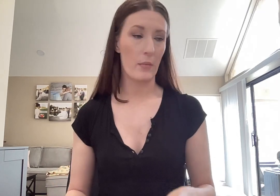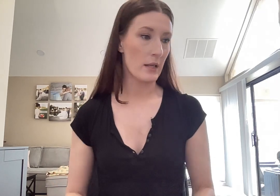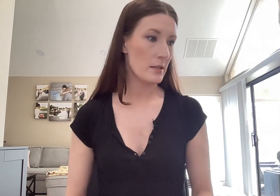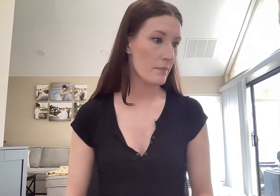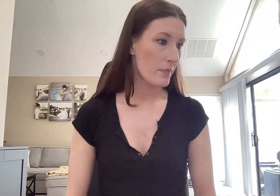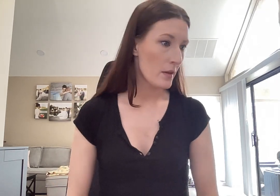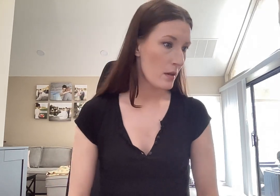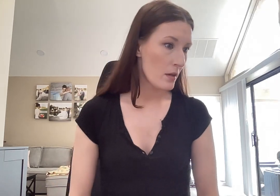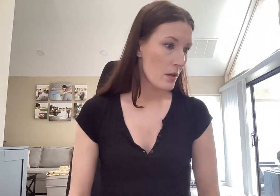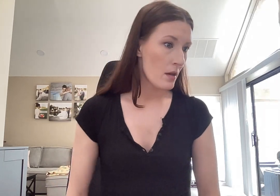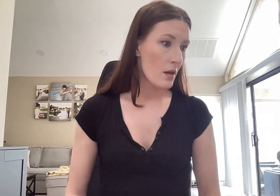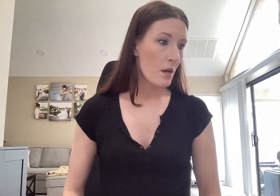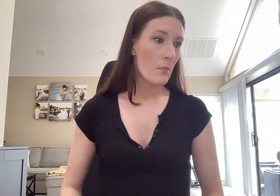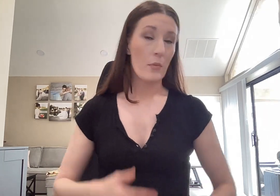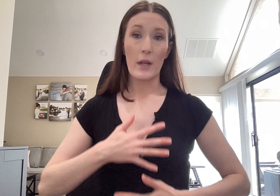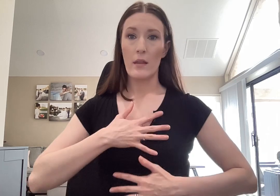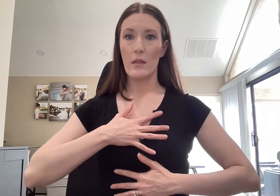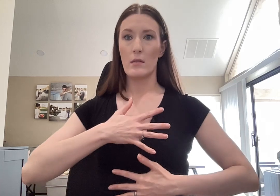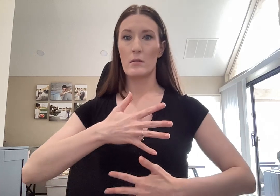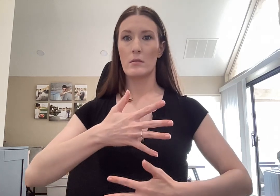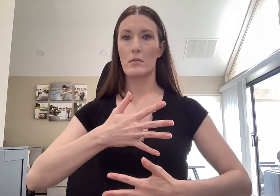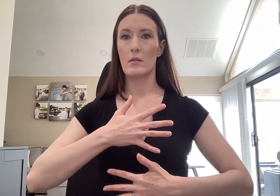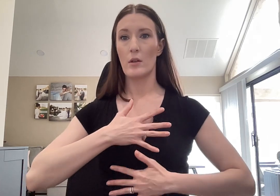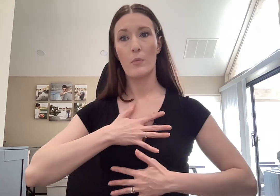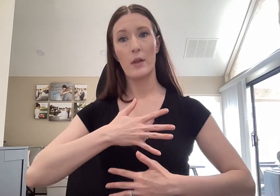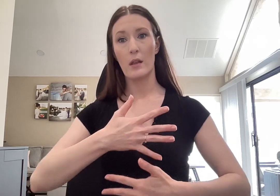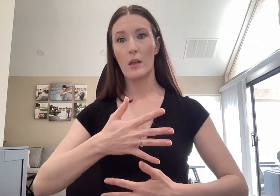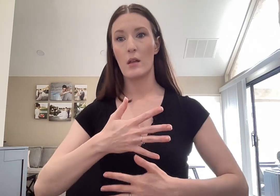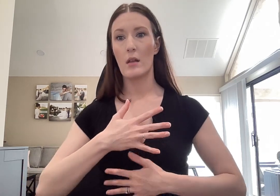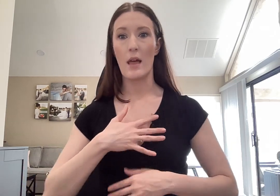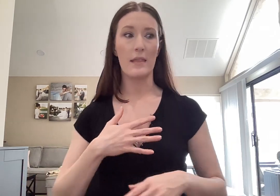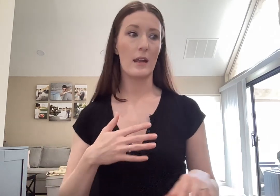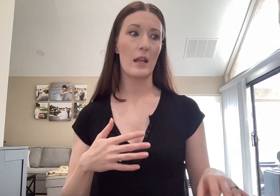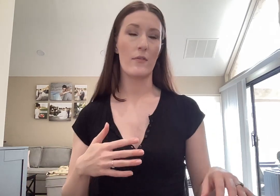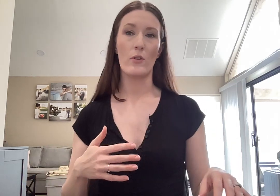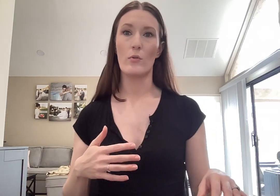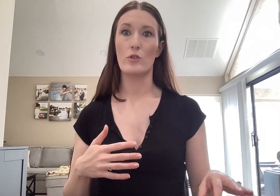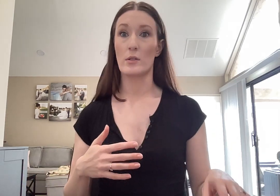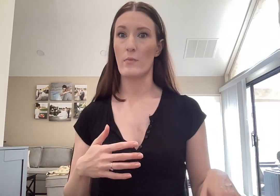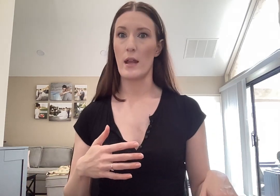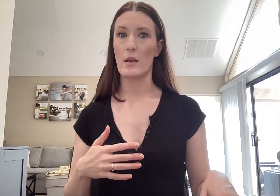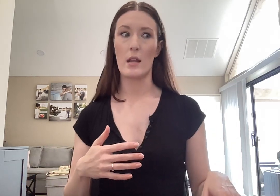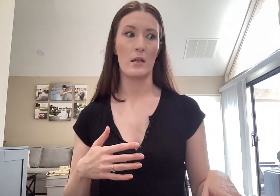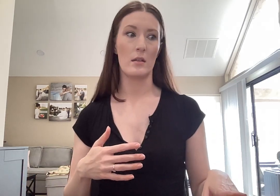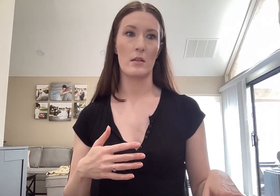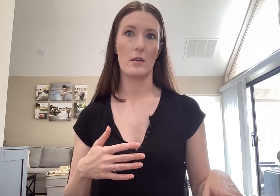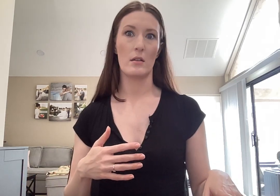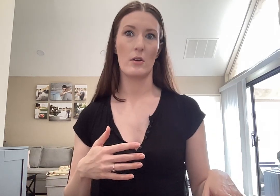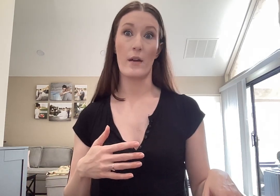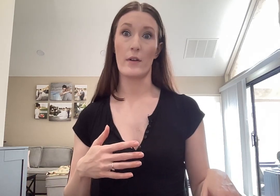breaks. Breathe, you're breathing. And then if you just ran and you're having a hard